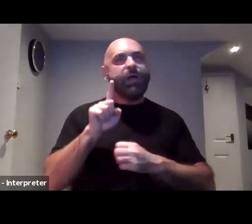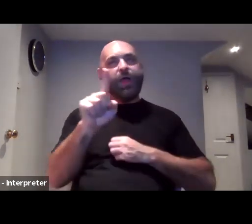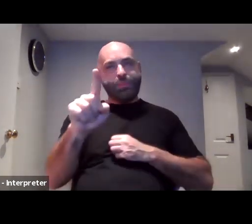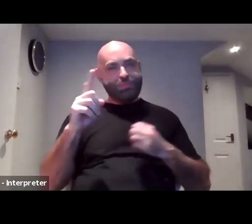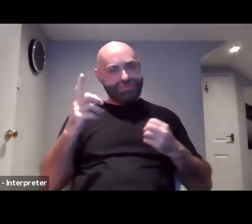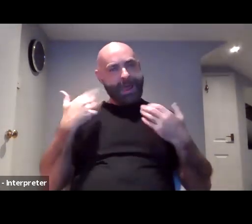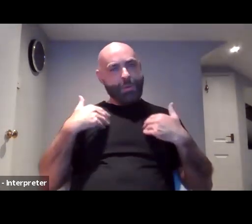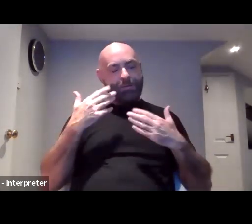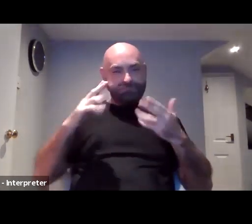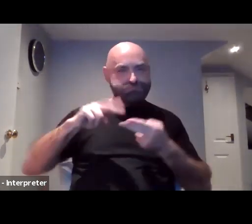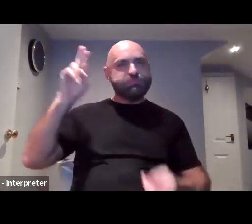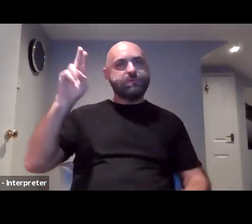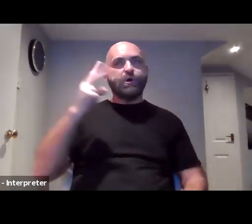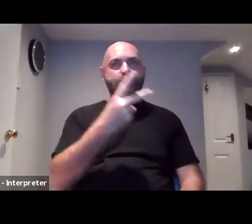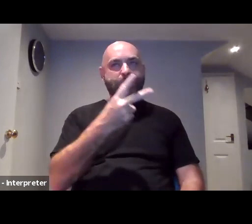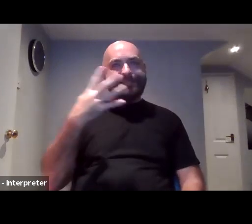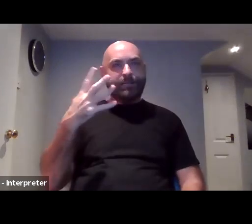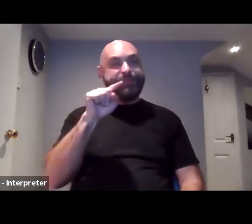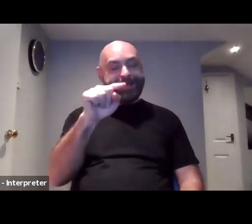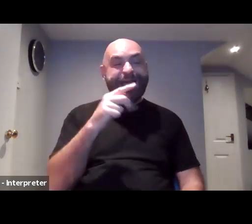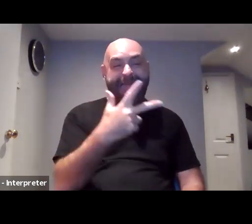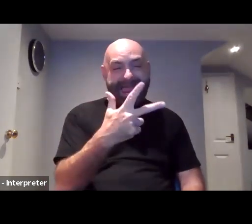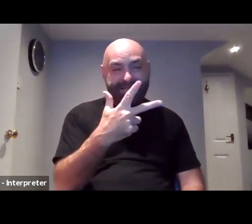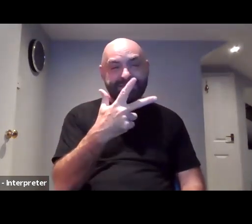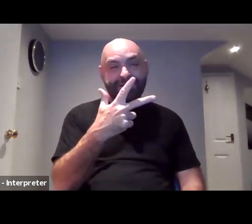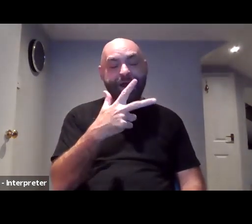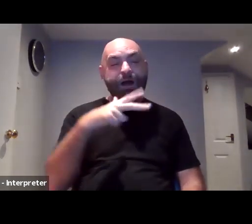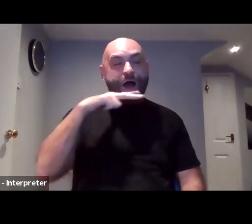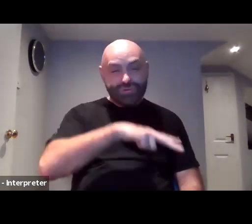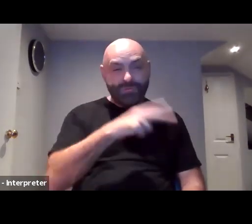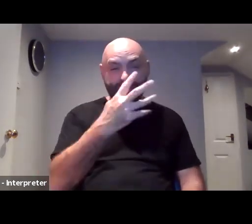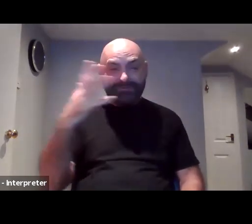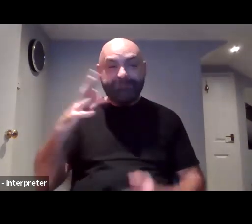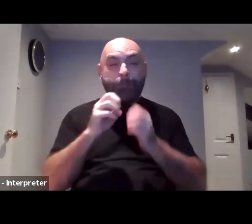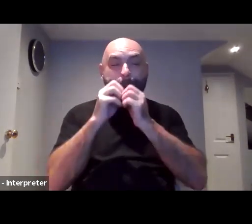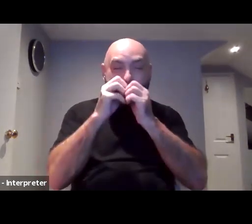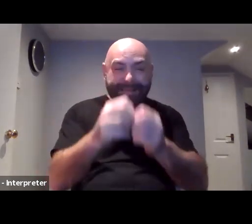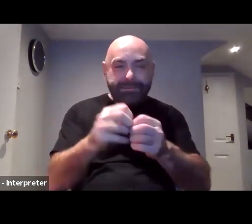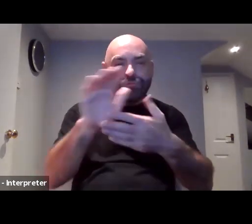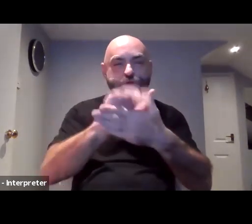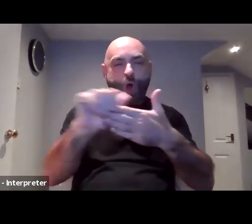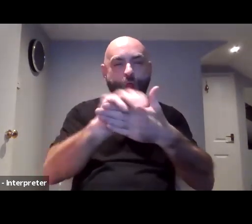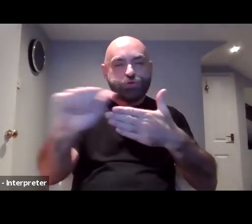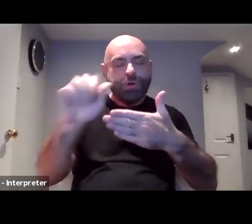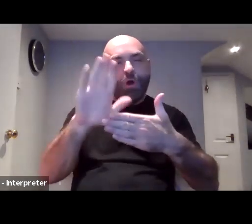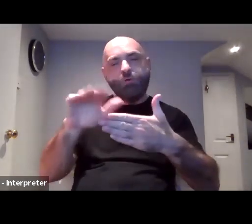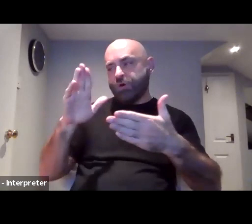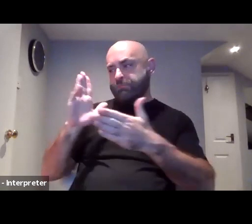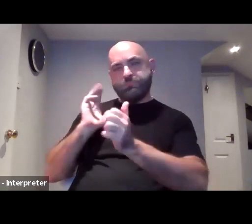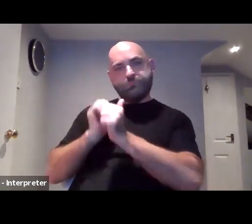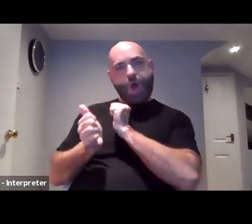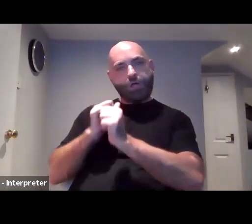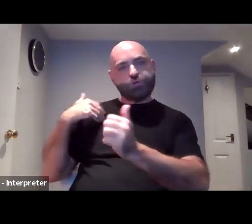by 29%. That's $845 billion from March to